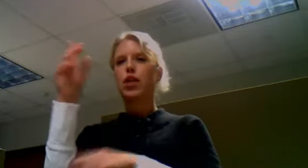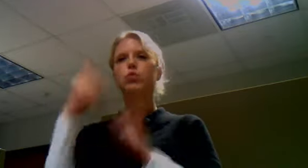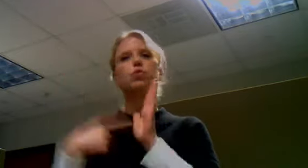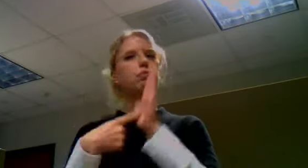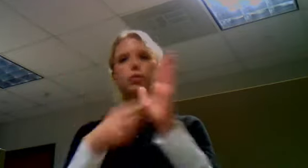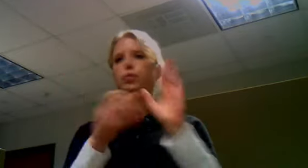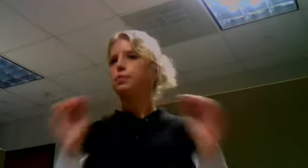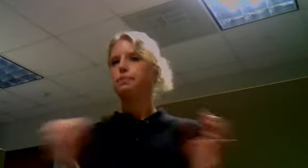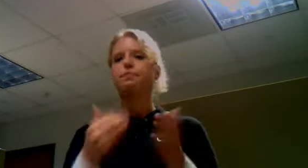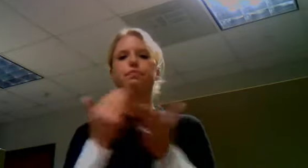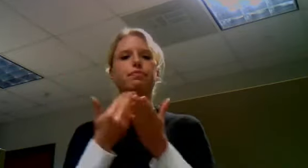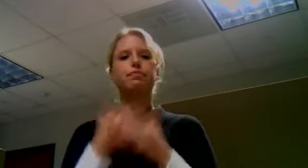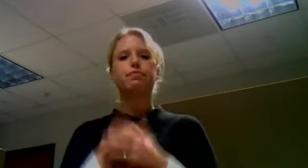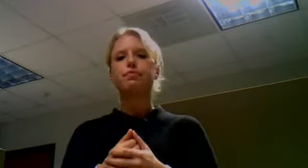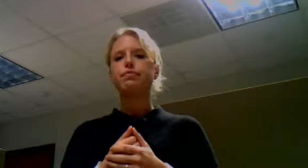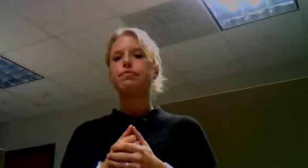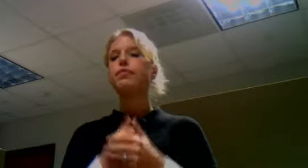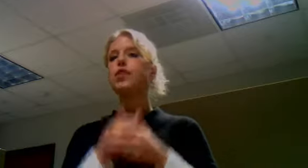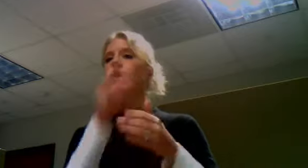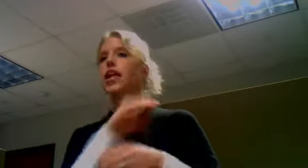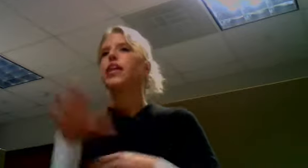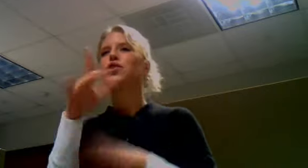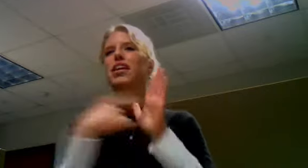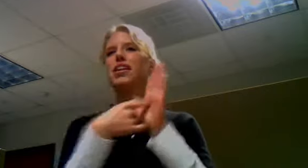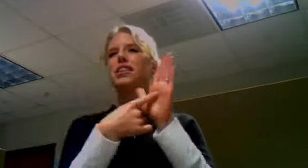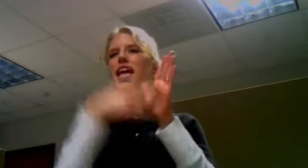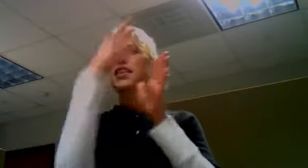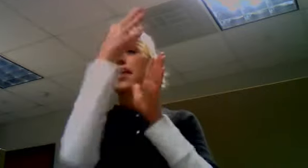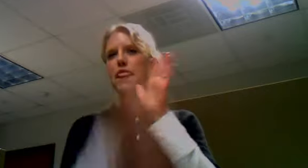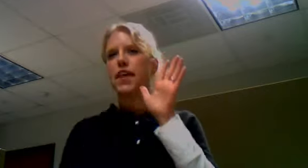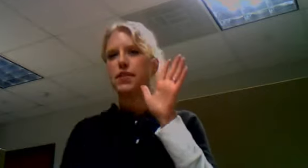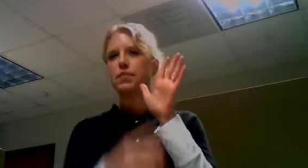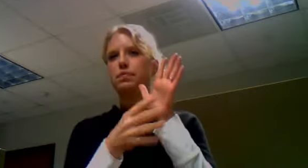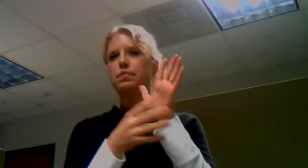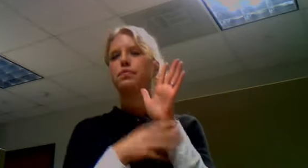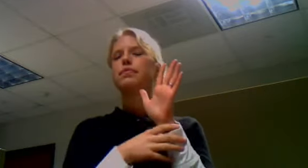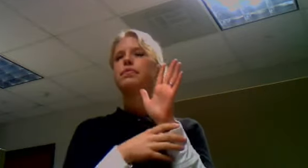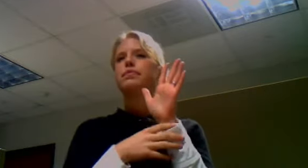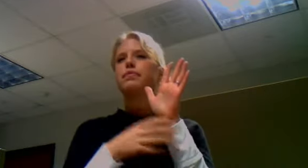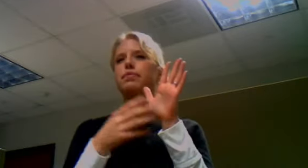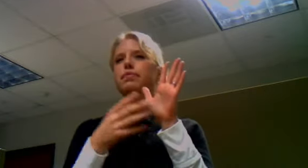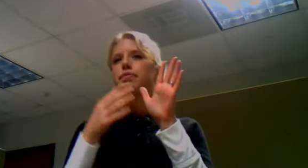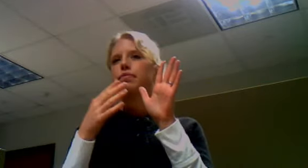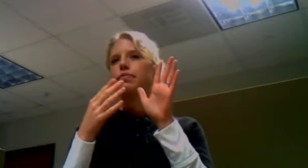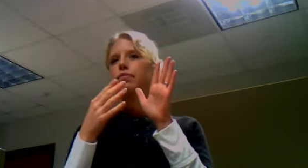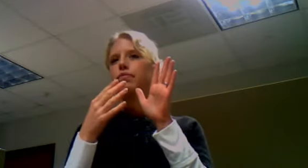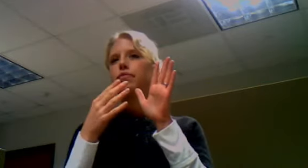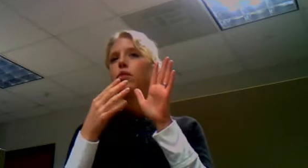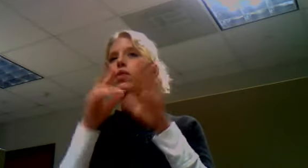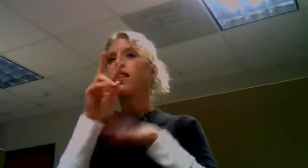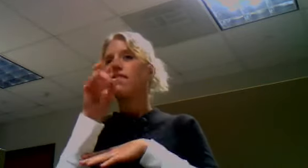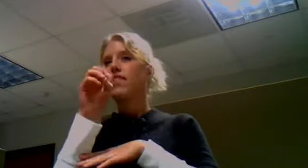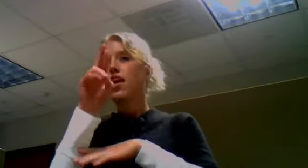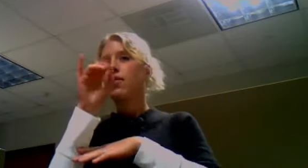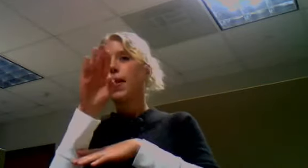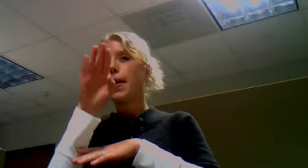Asian model has this massive selection bias. It is known as selecting on a dependent variable, something we always tell our students